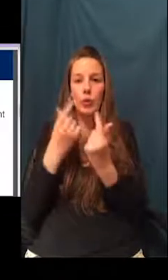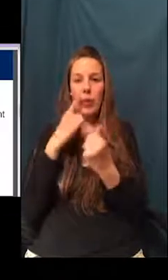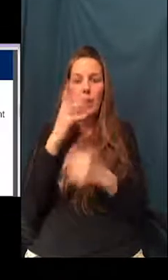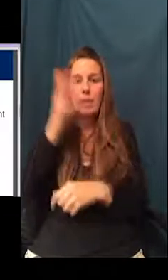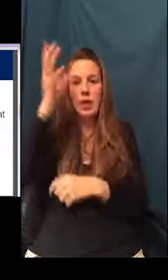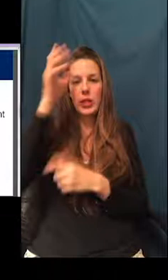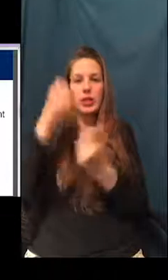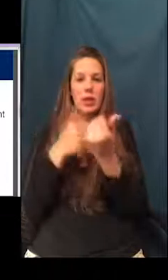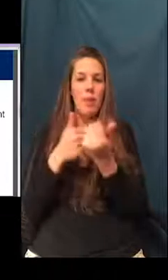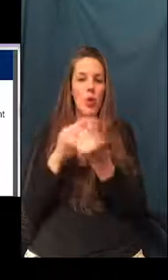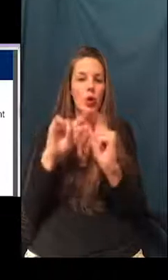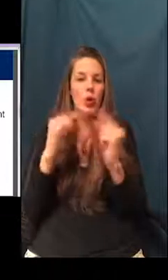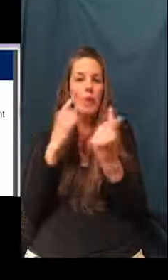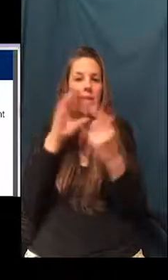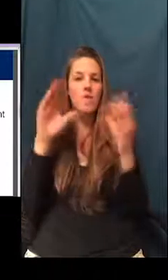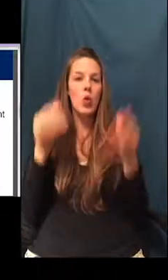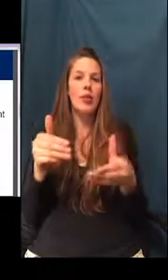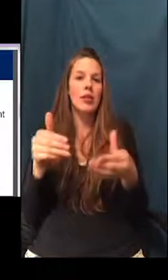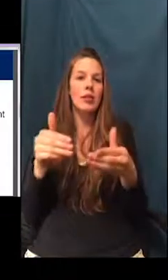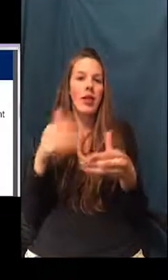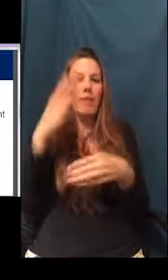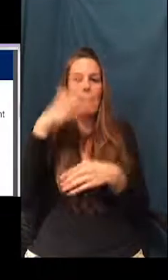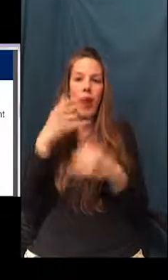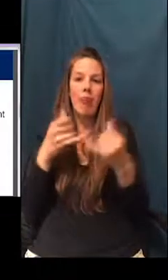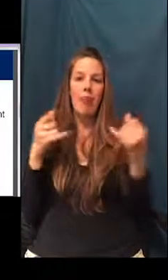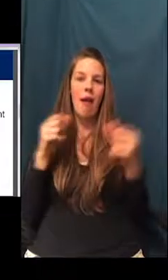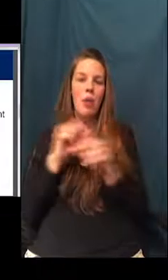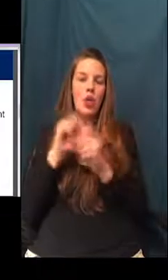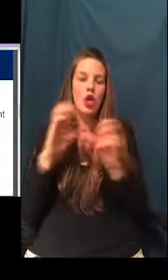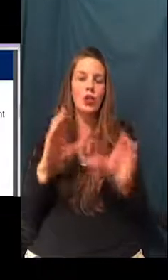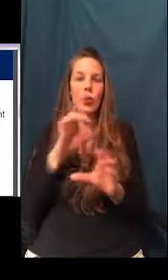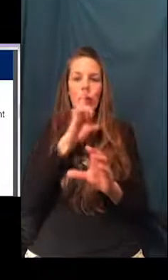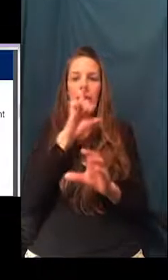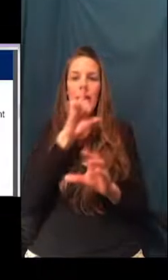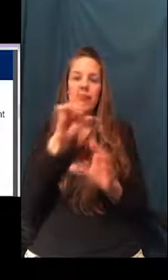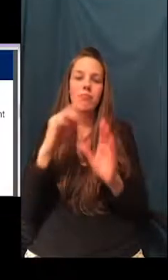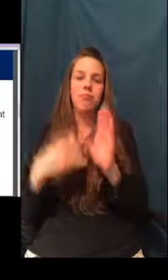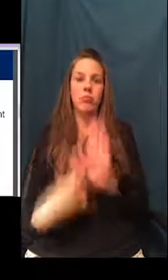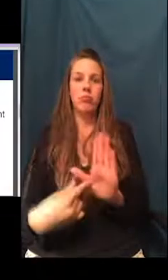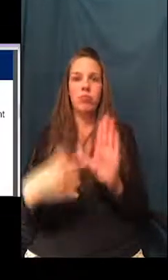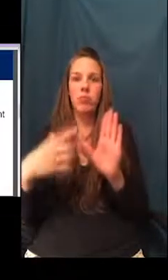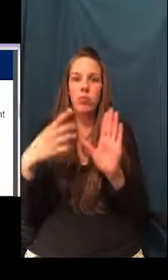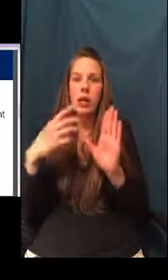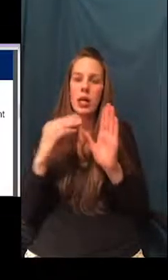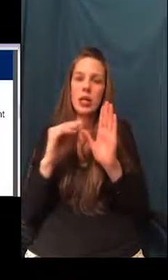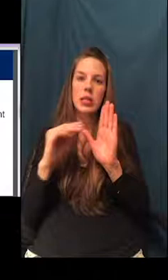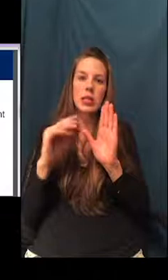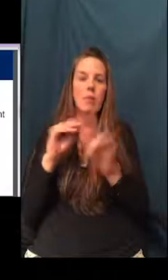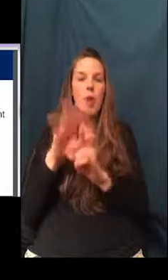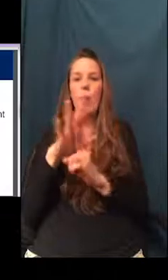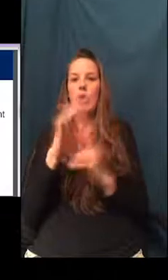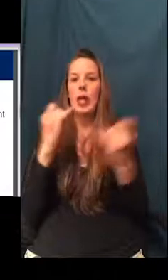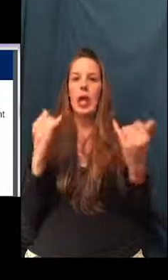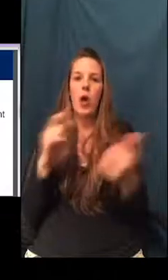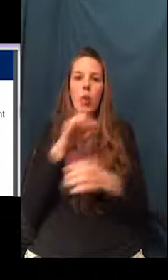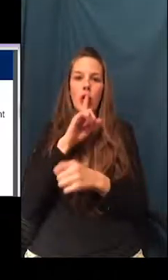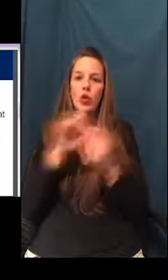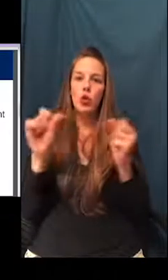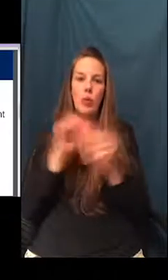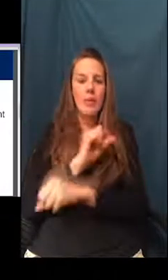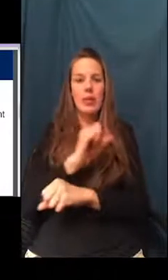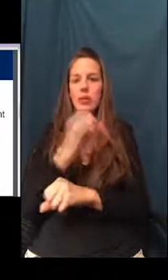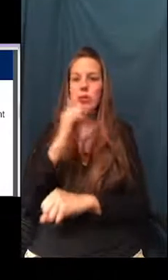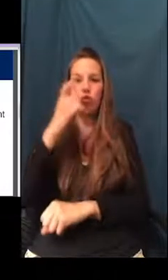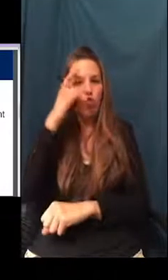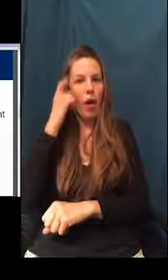would be focused on those frontline workers who are really exposed right now to what truly is trauma.